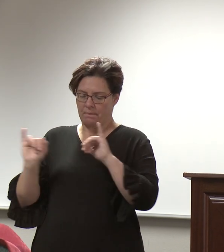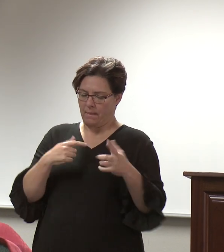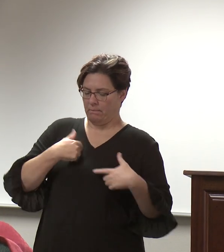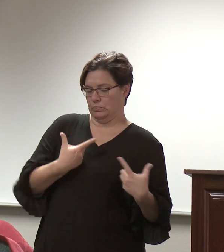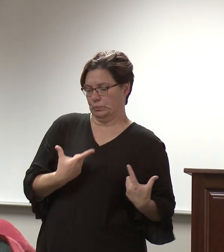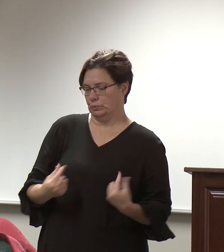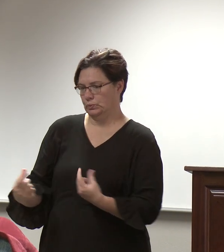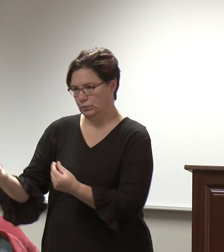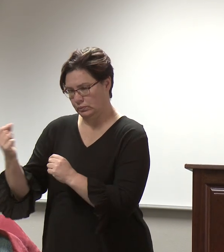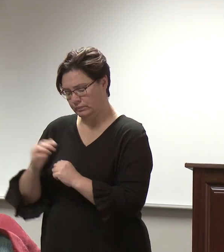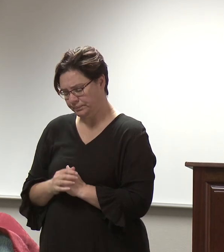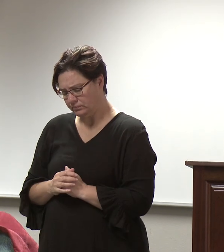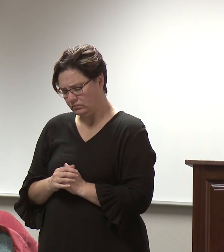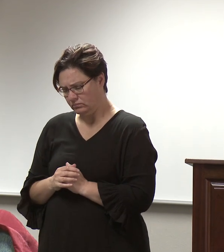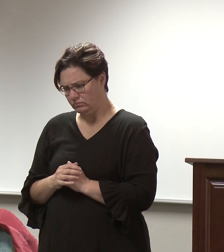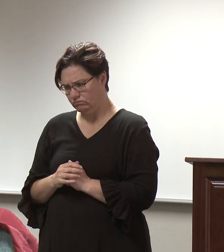so.